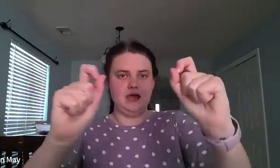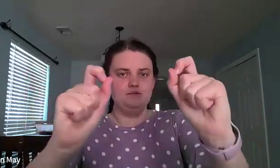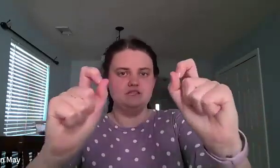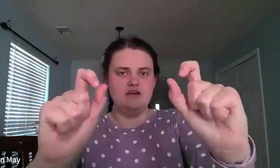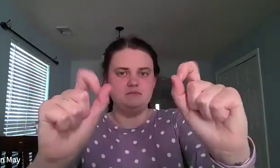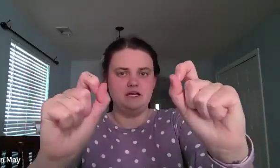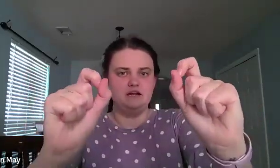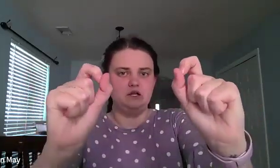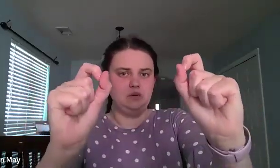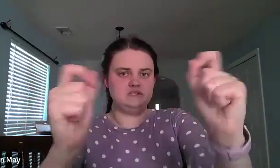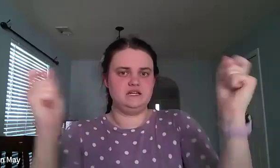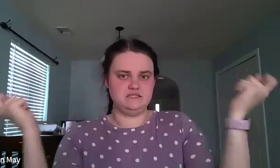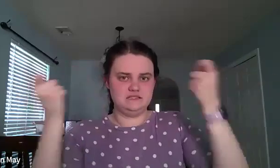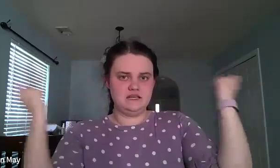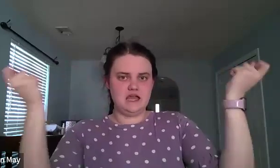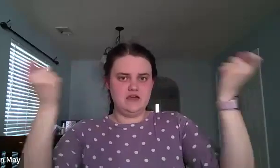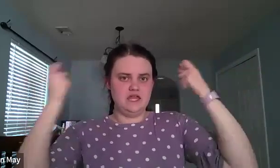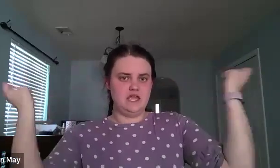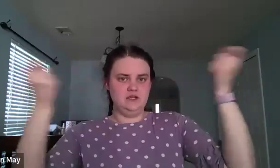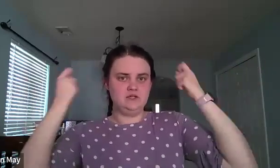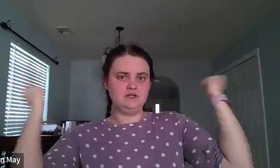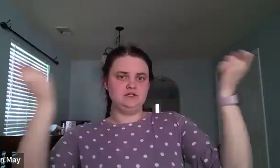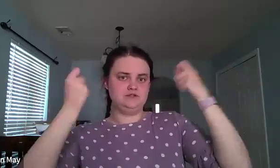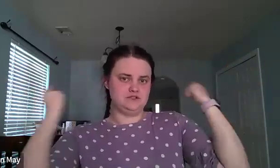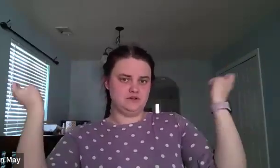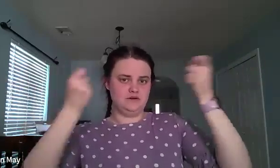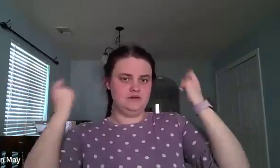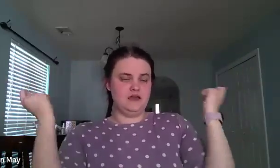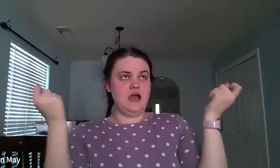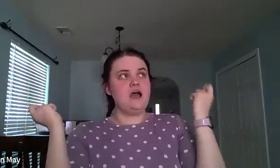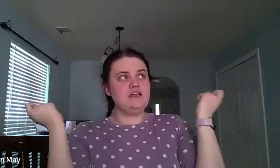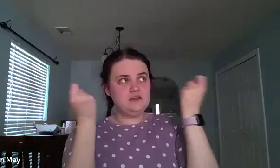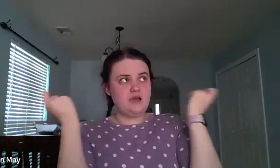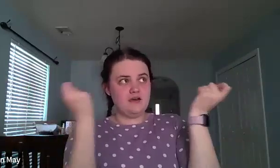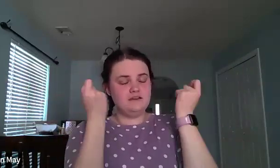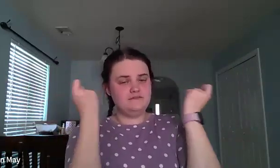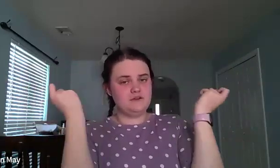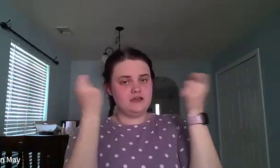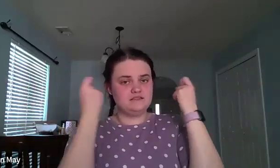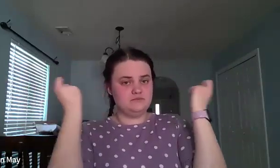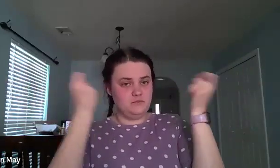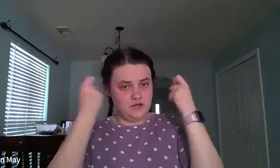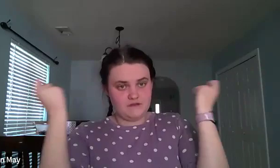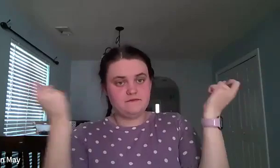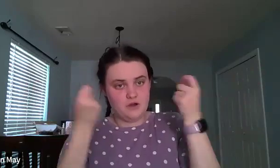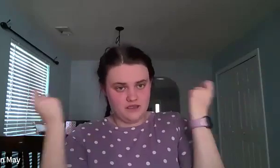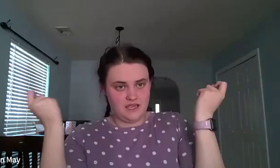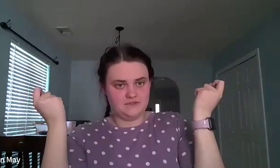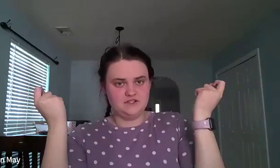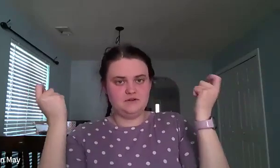almost like have them like kind of closed X's, and then you circle. I think about if you guys when you're at football games, you know, and you